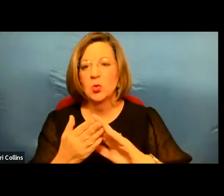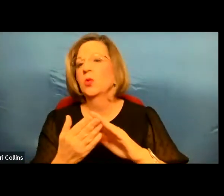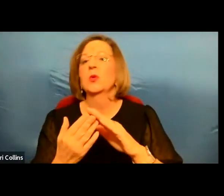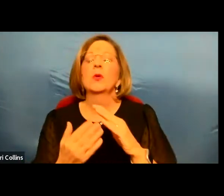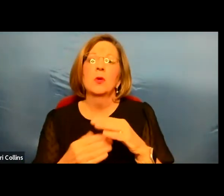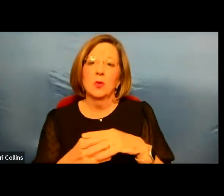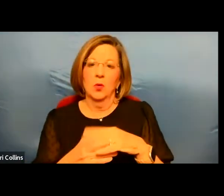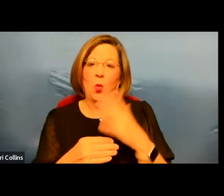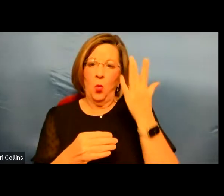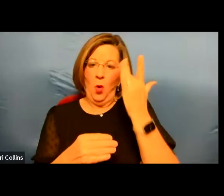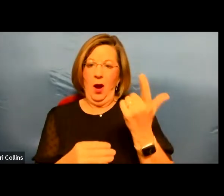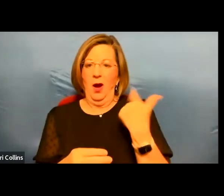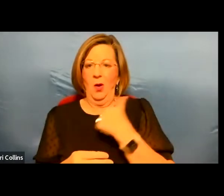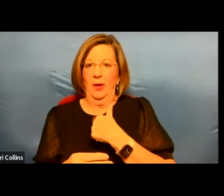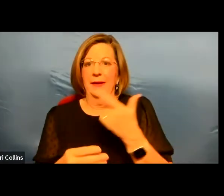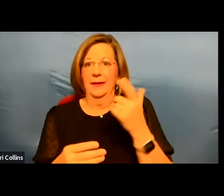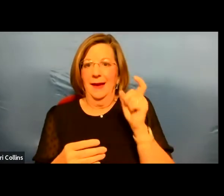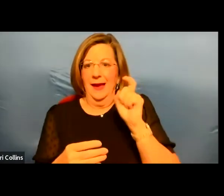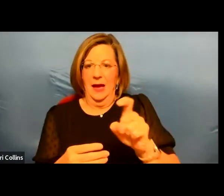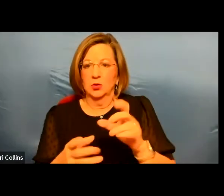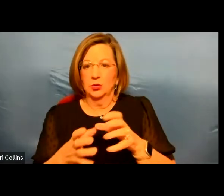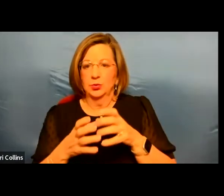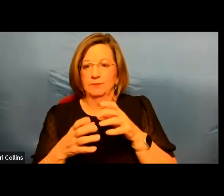in Tucson in the deafblind community,